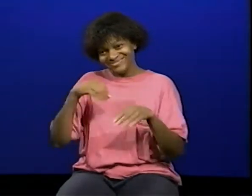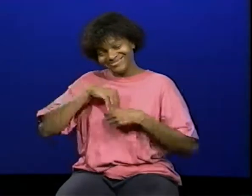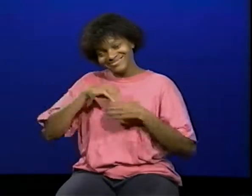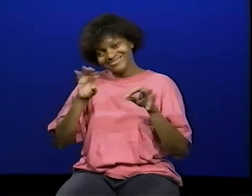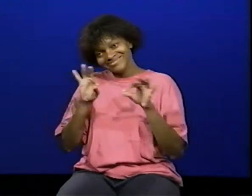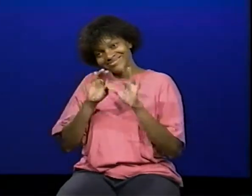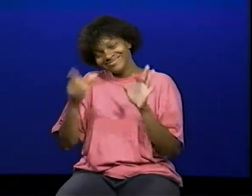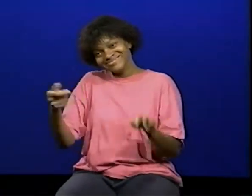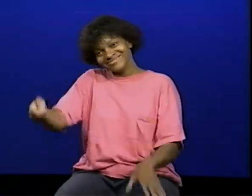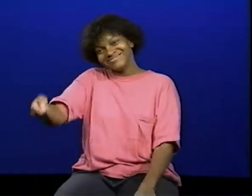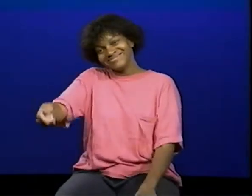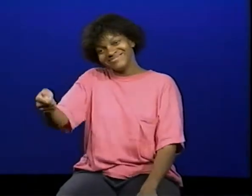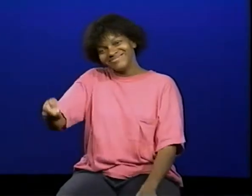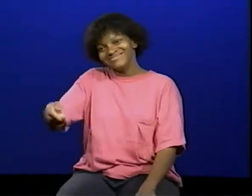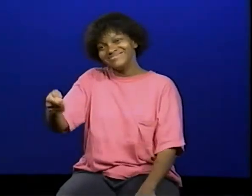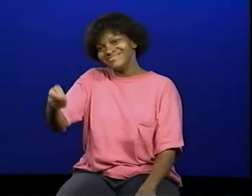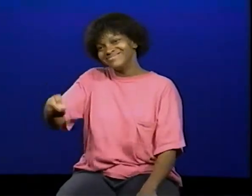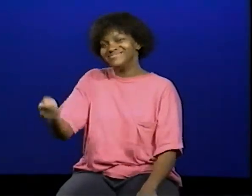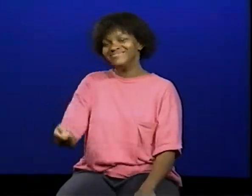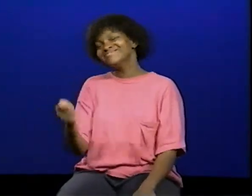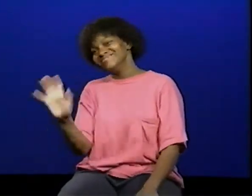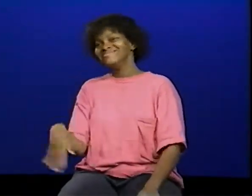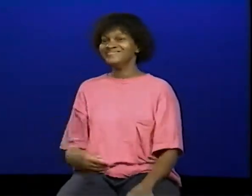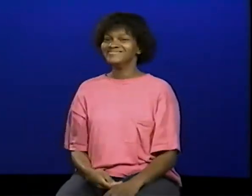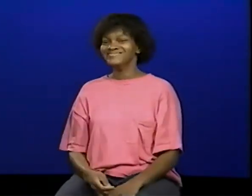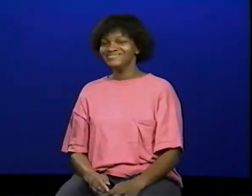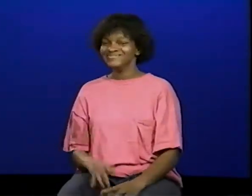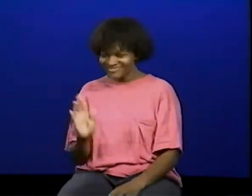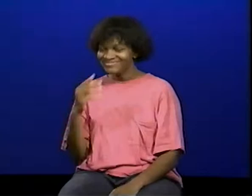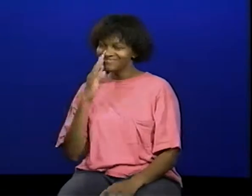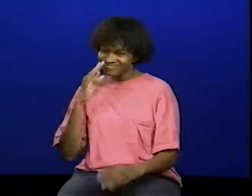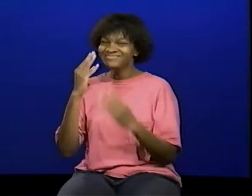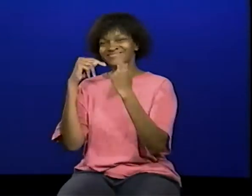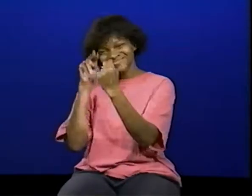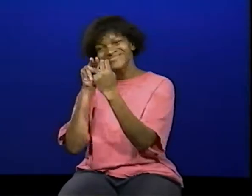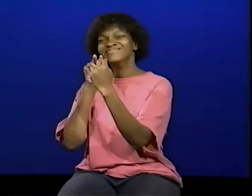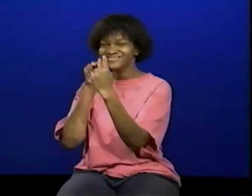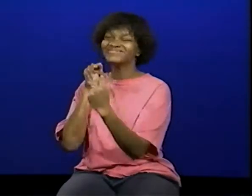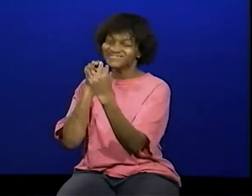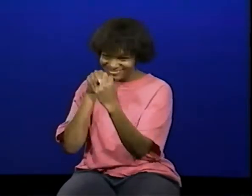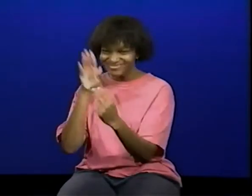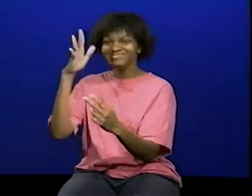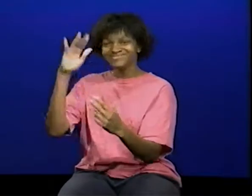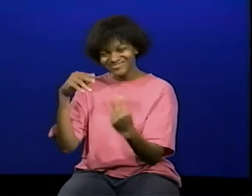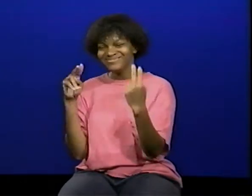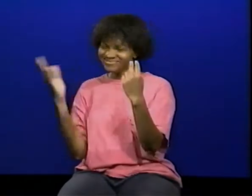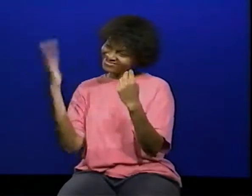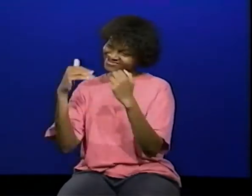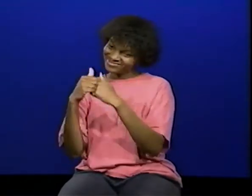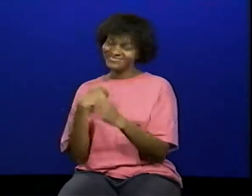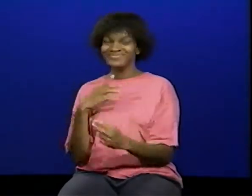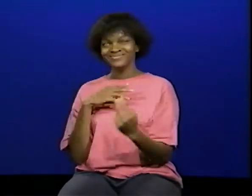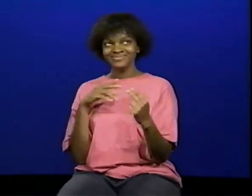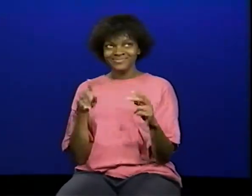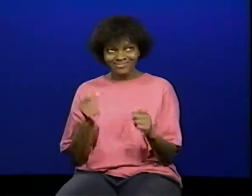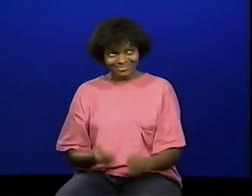kind of tight, but I smiled and, you know, tried to pretend and act appropriately. So we smiled and looked at each other and